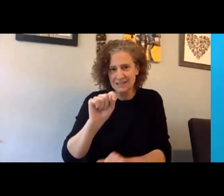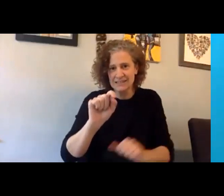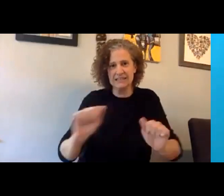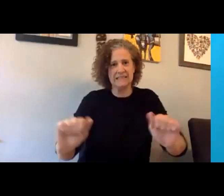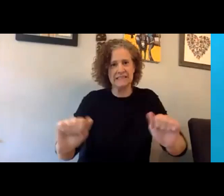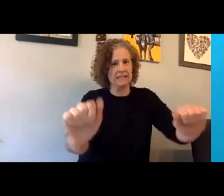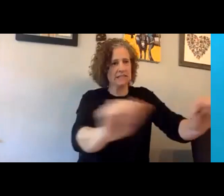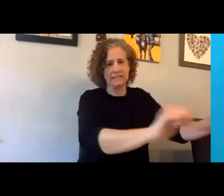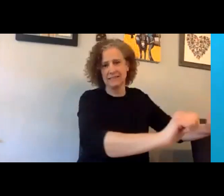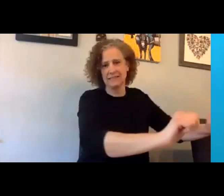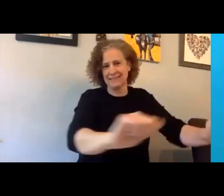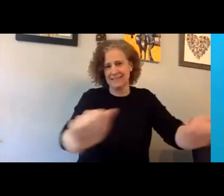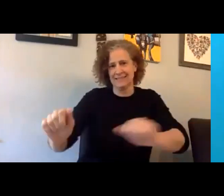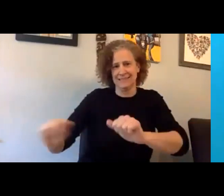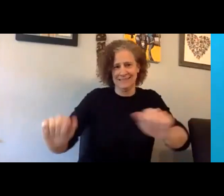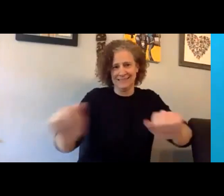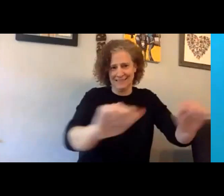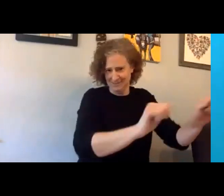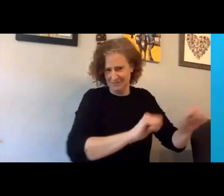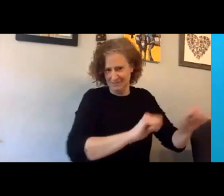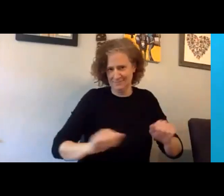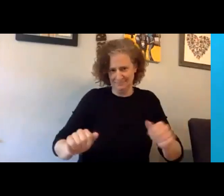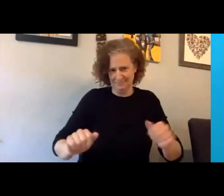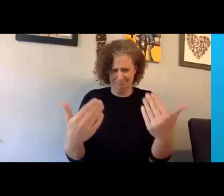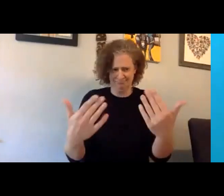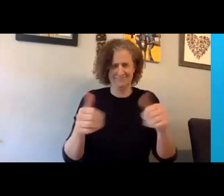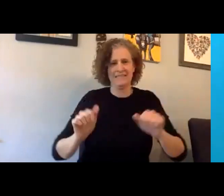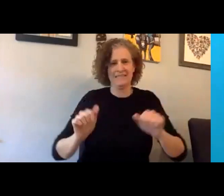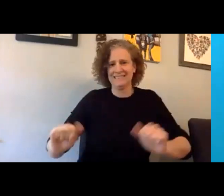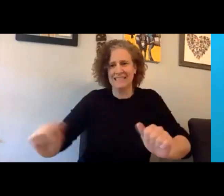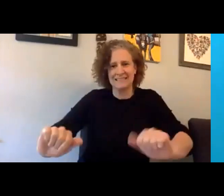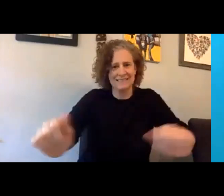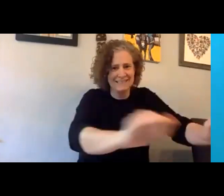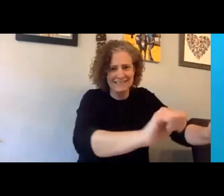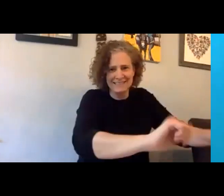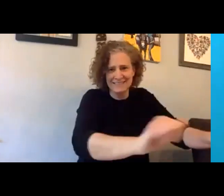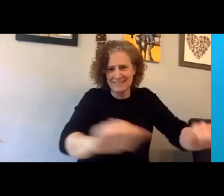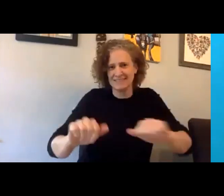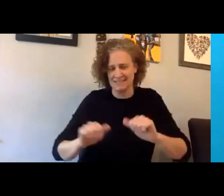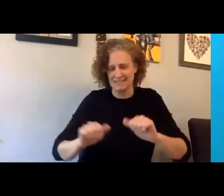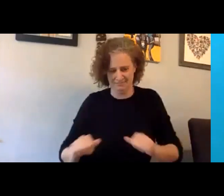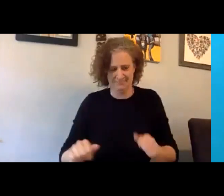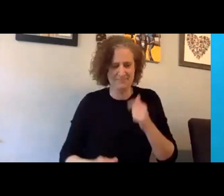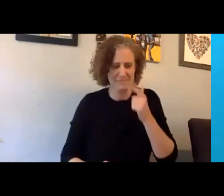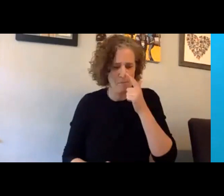And dust. We dust like this. Dust.